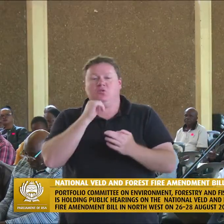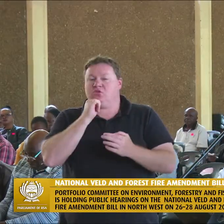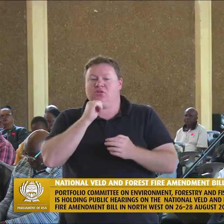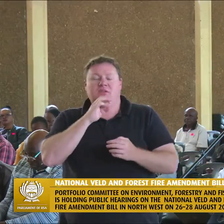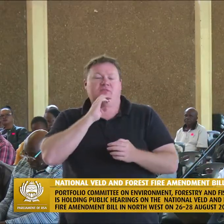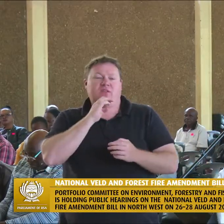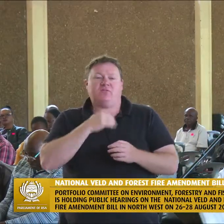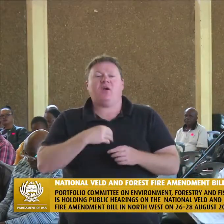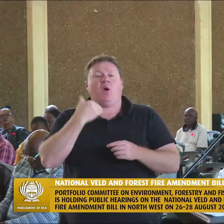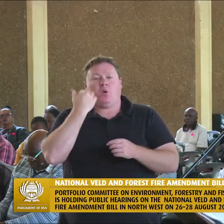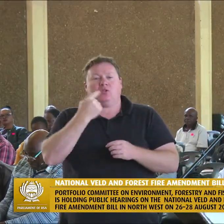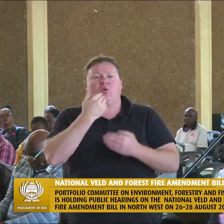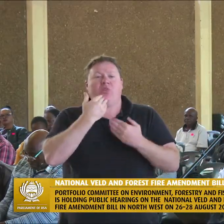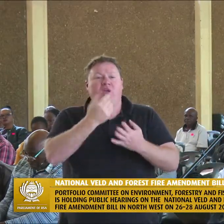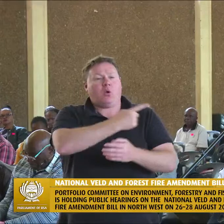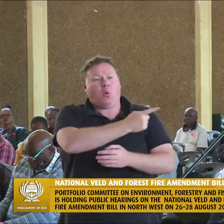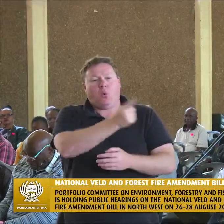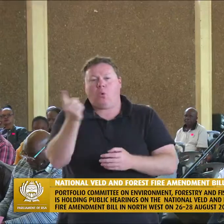thank